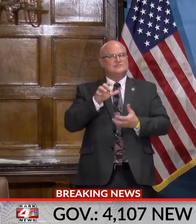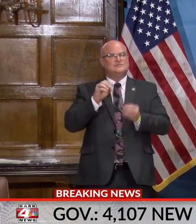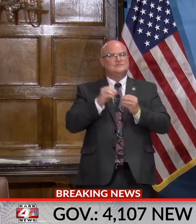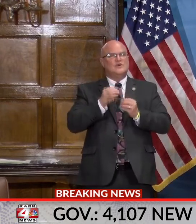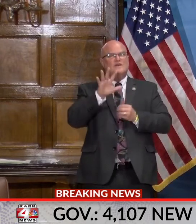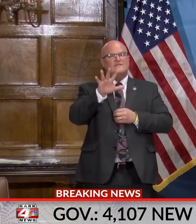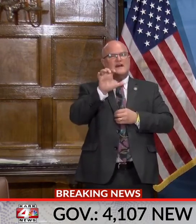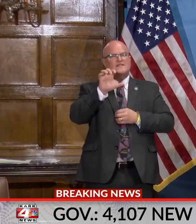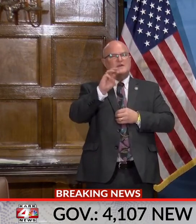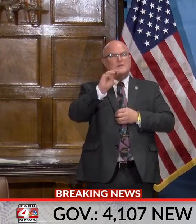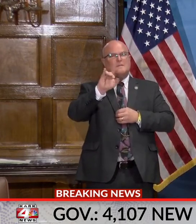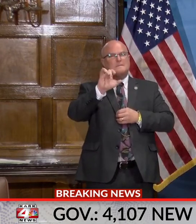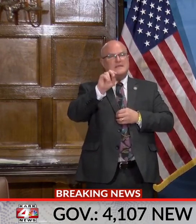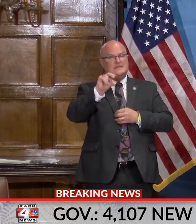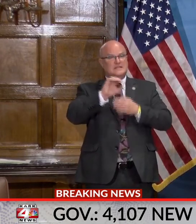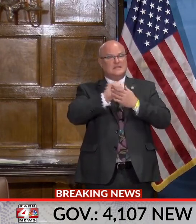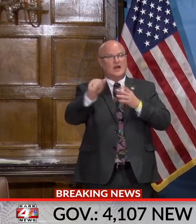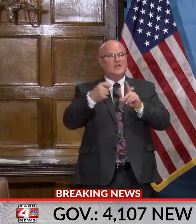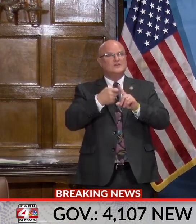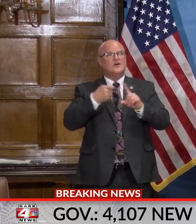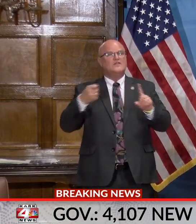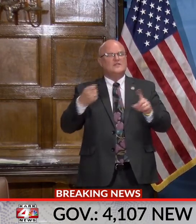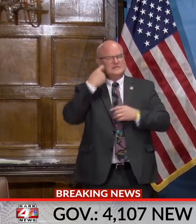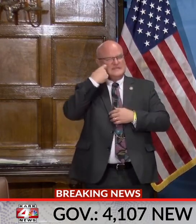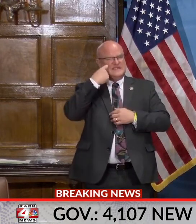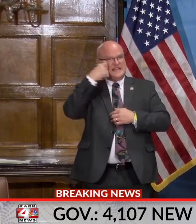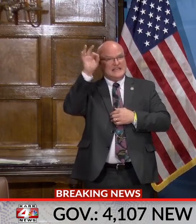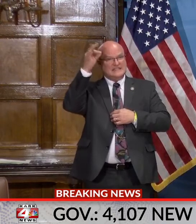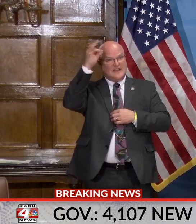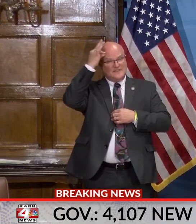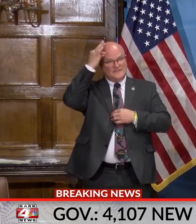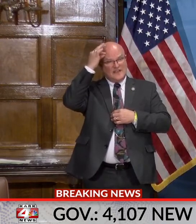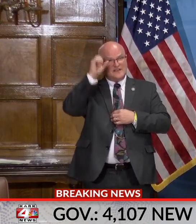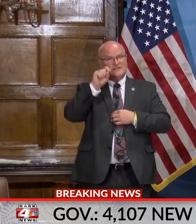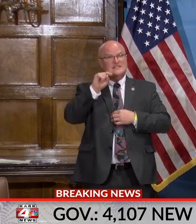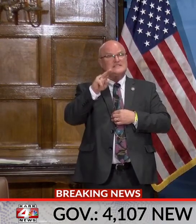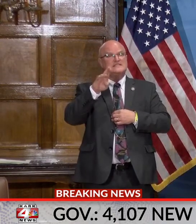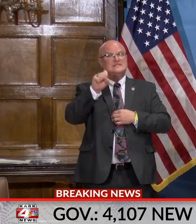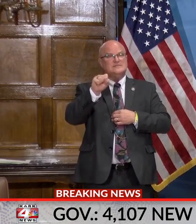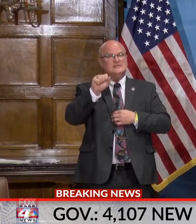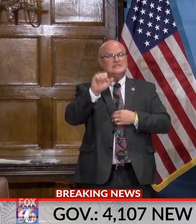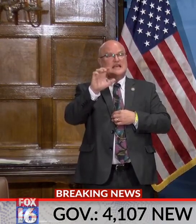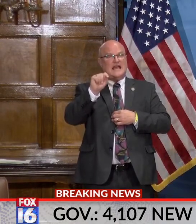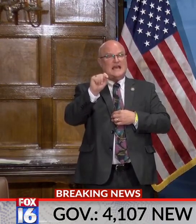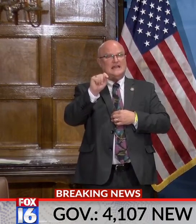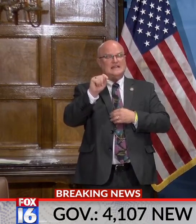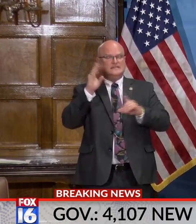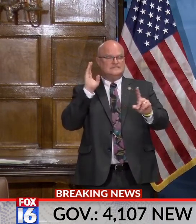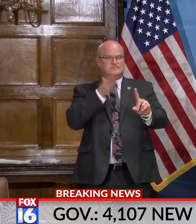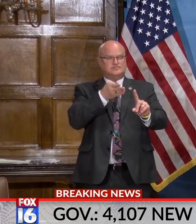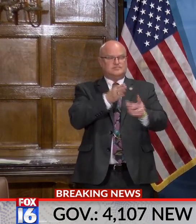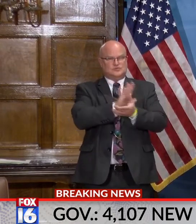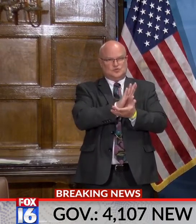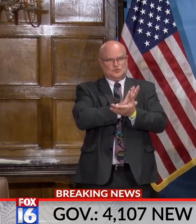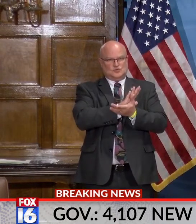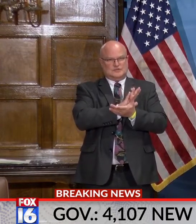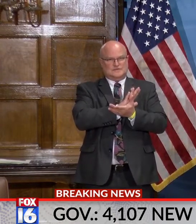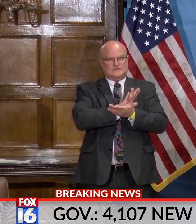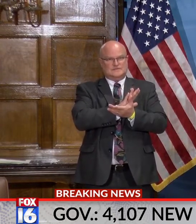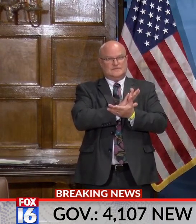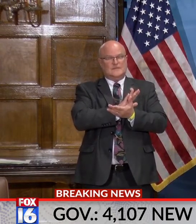$500 million from the latest federal stimulus act that will be going directly to schools. This